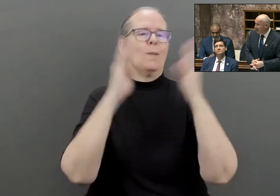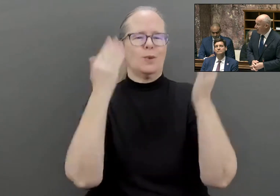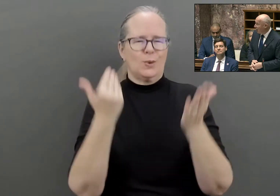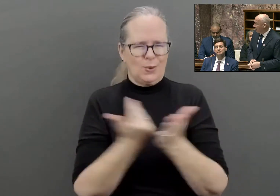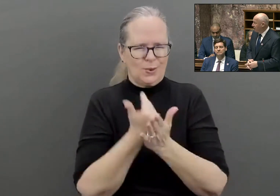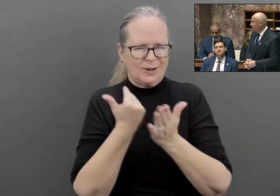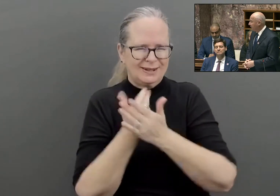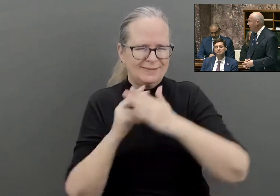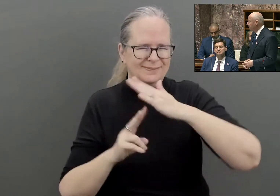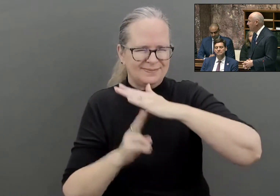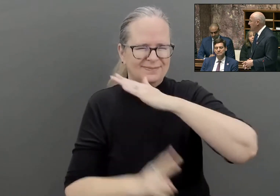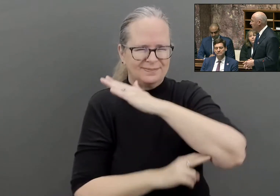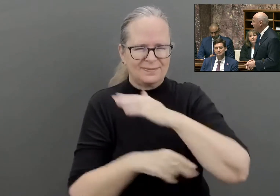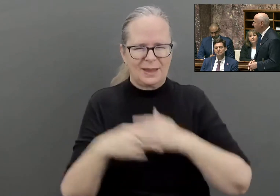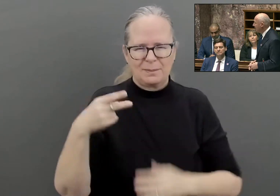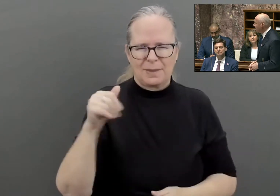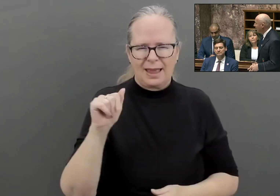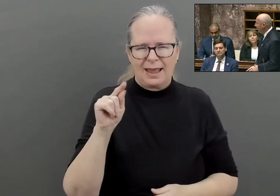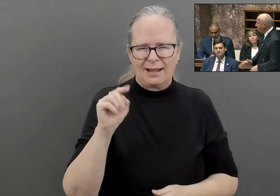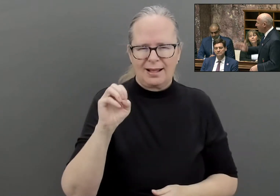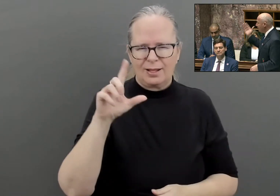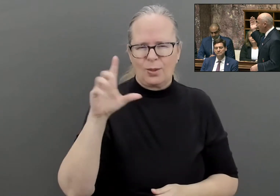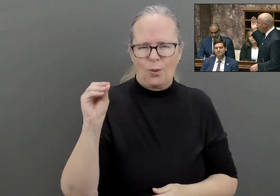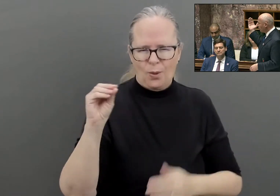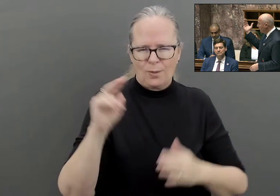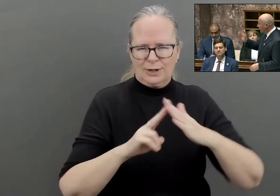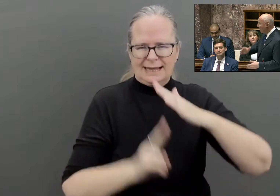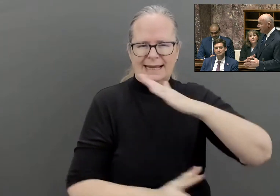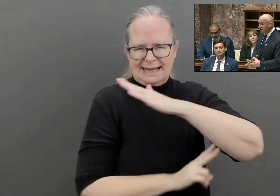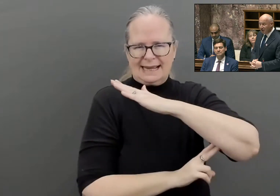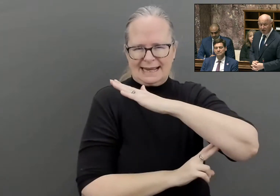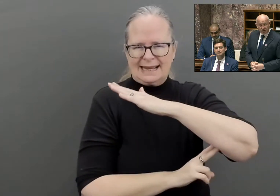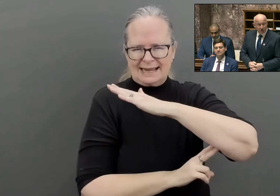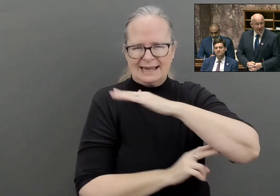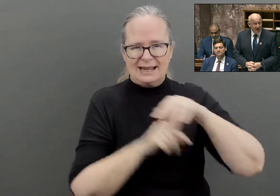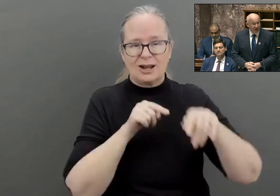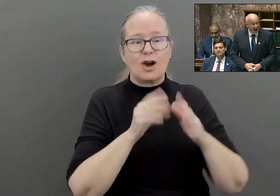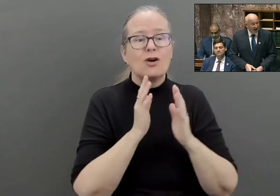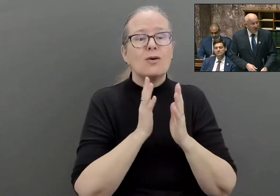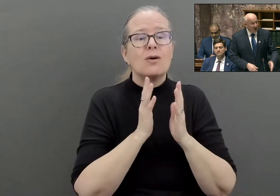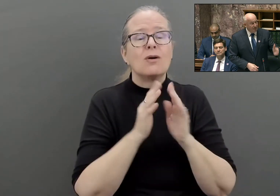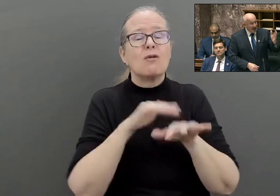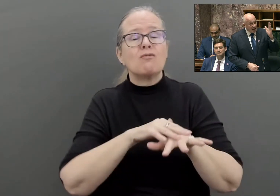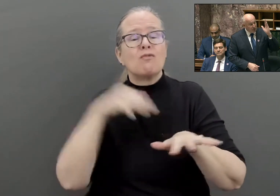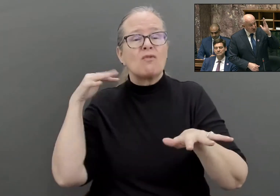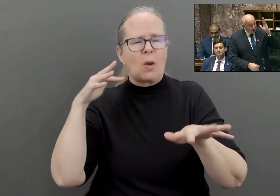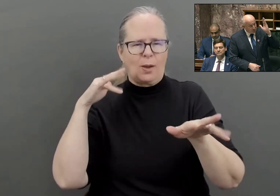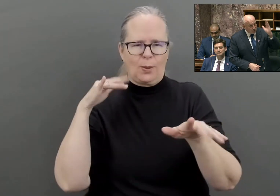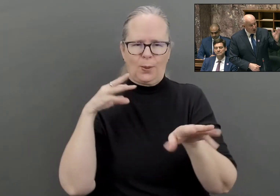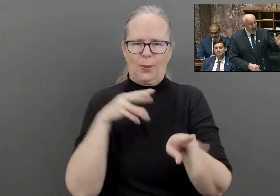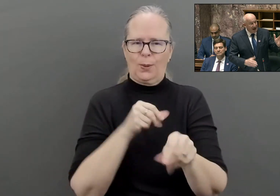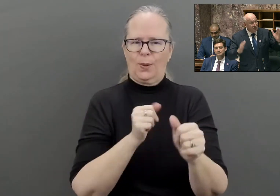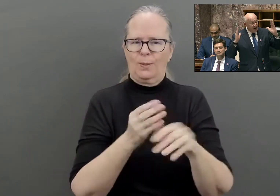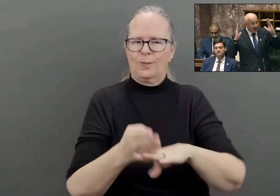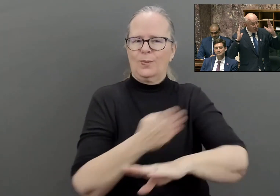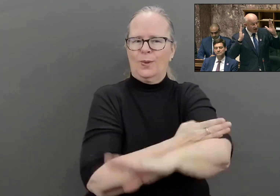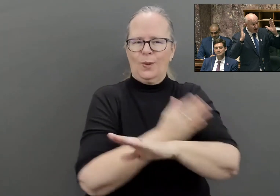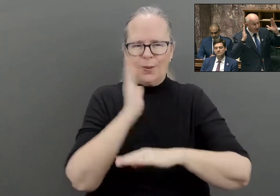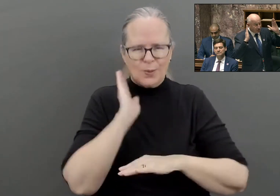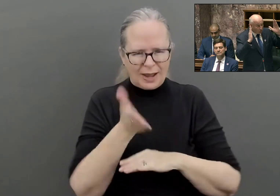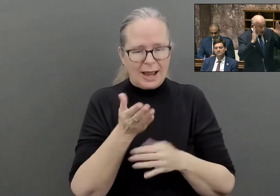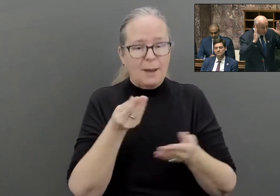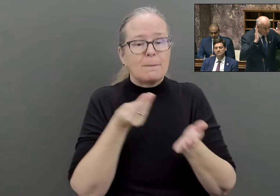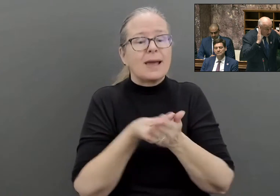improve traffic options for British Columbians. It's going to improve commerce, Honourable Speaker. It's going to be able to 4 lanes. It's